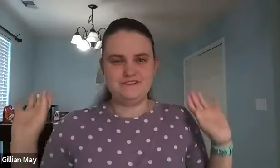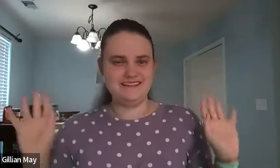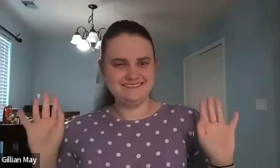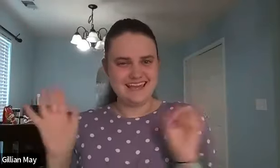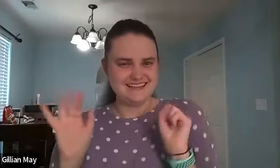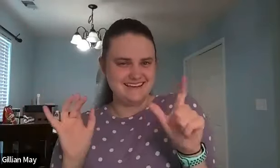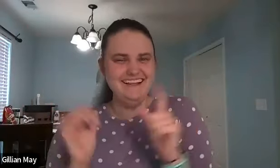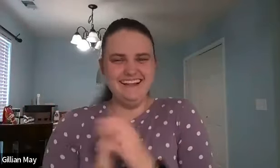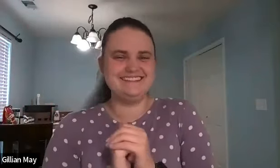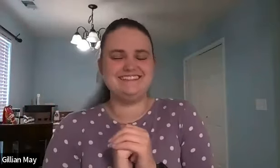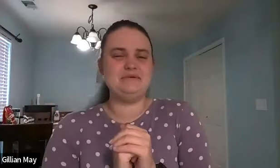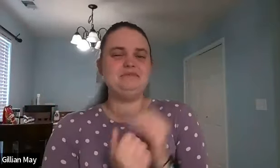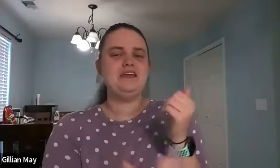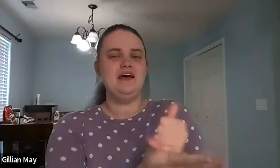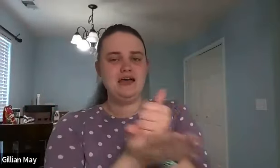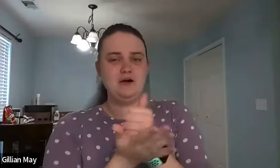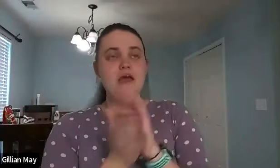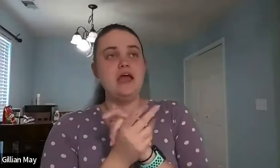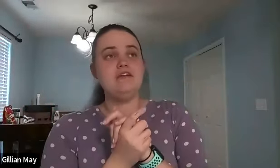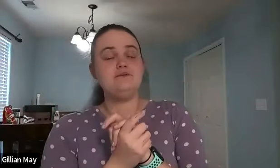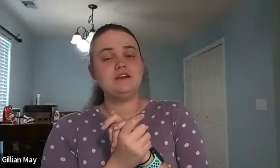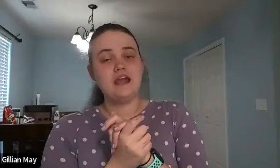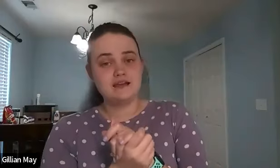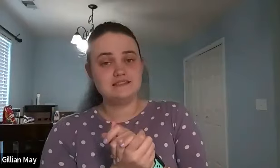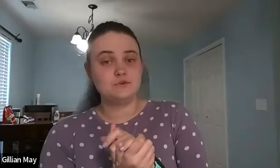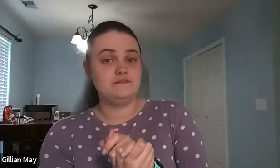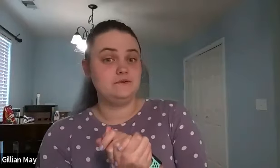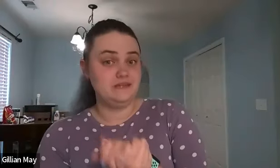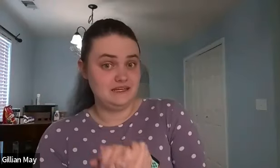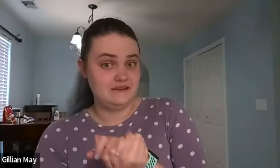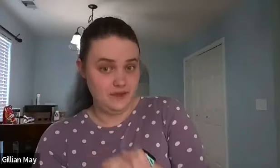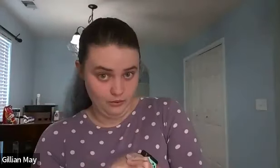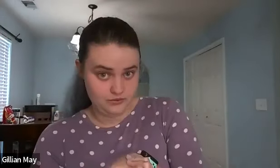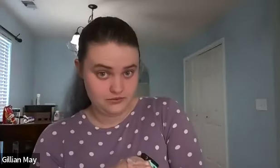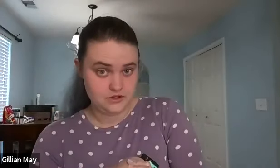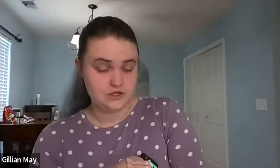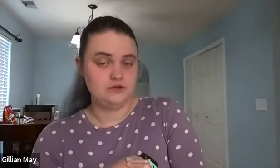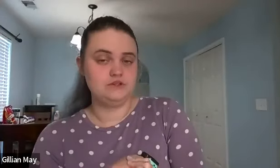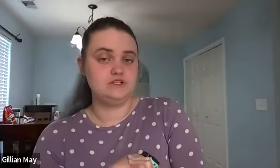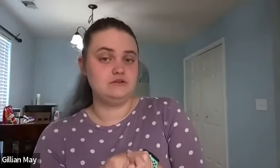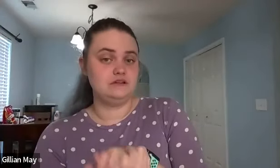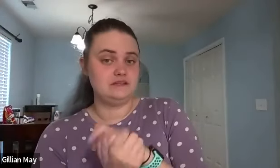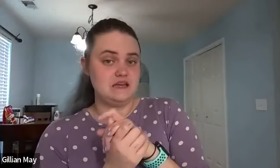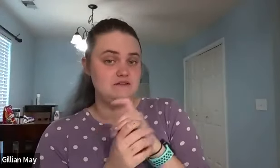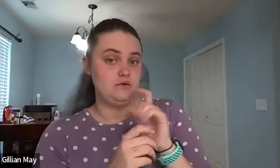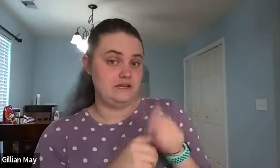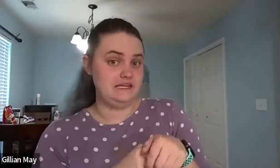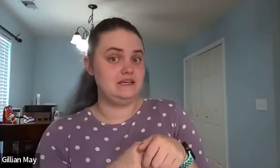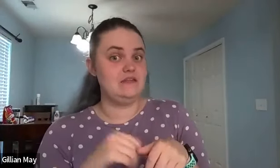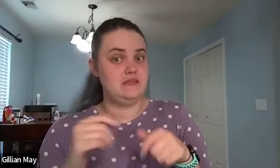confusing. ASL. So help. If you were going to ask someone if you needed help, you would do the sign for need and then